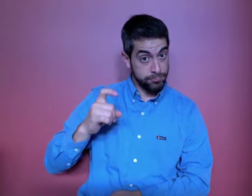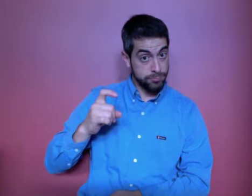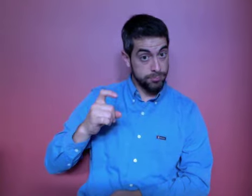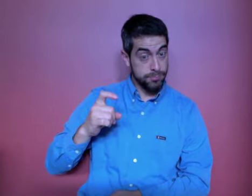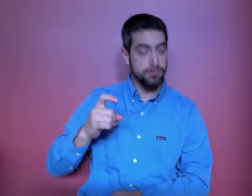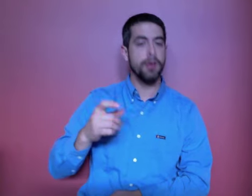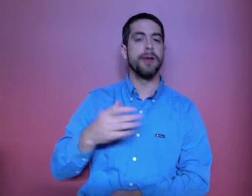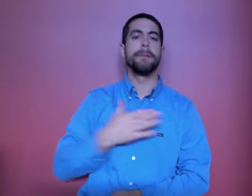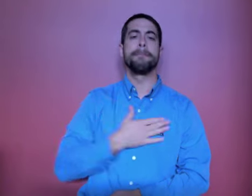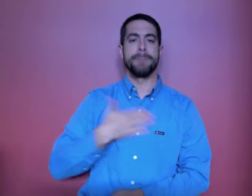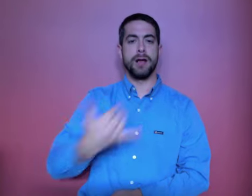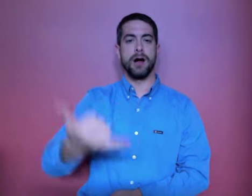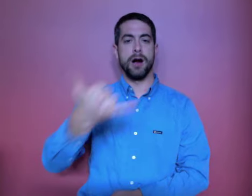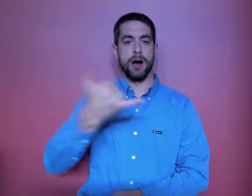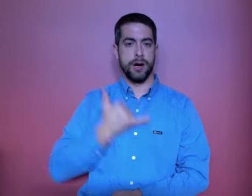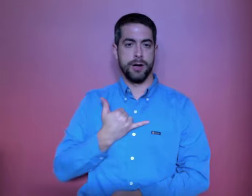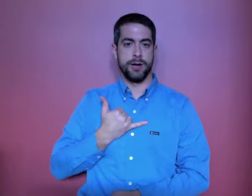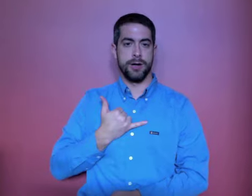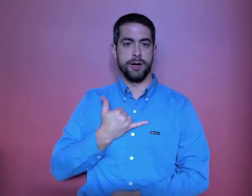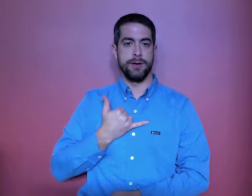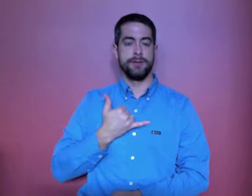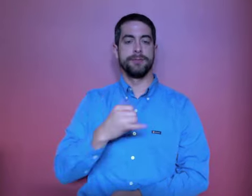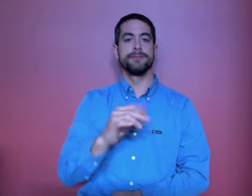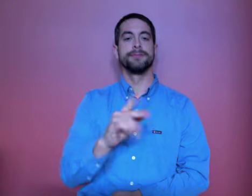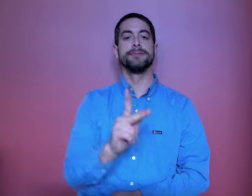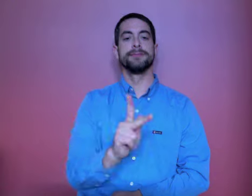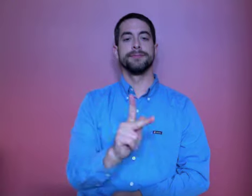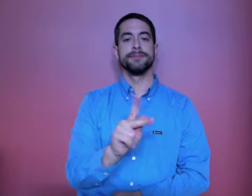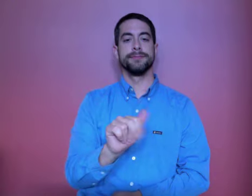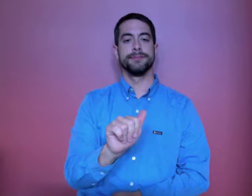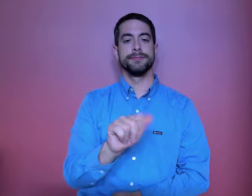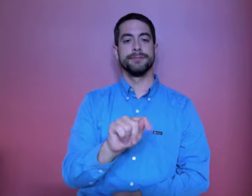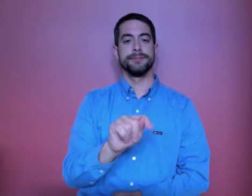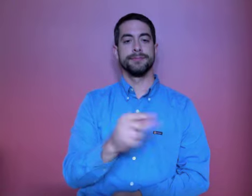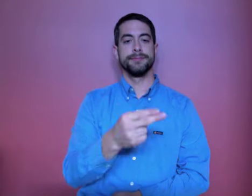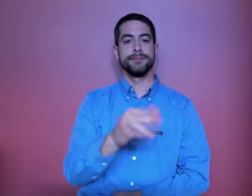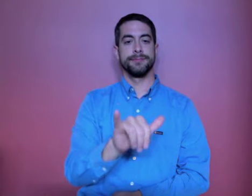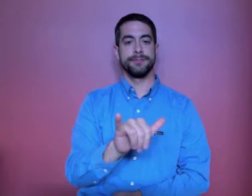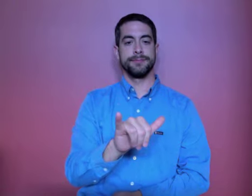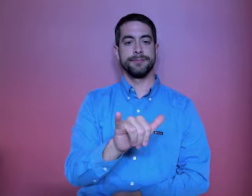If you are interested in volunteering, please call Kathy Pargman.